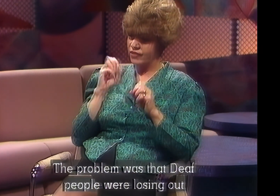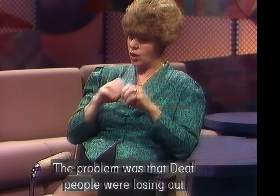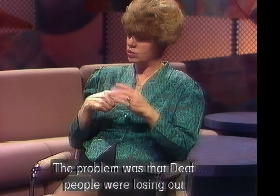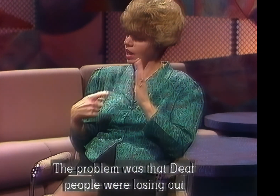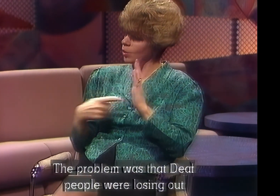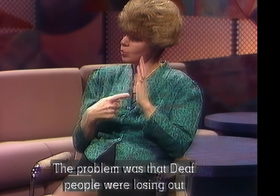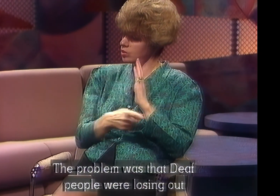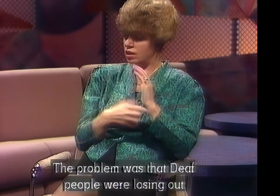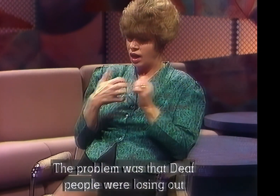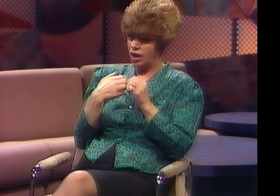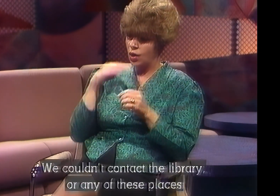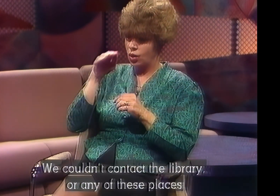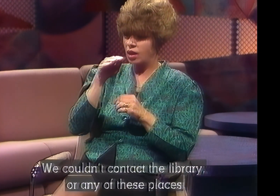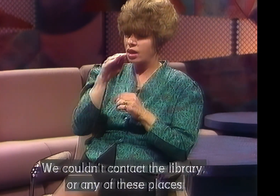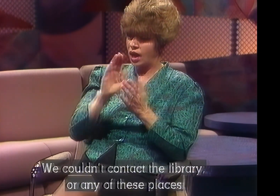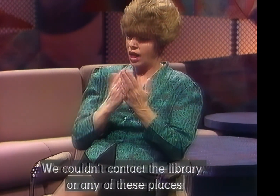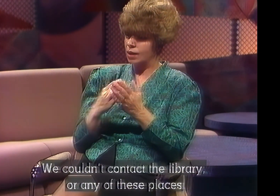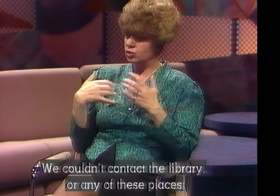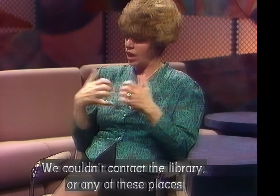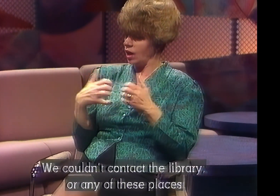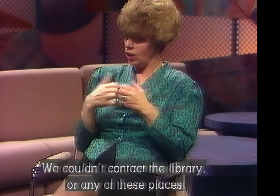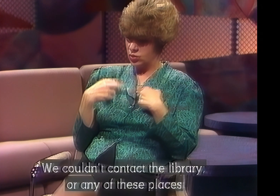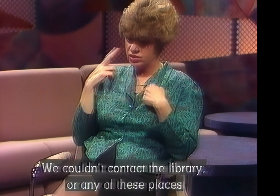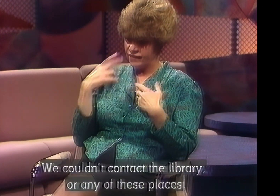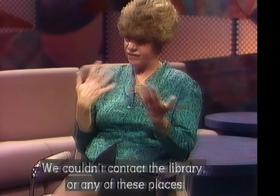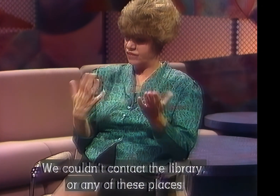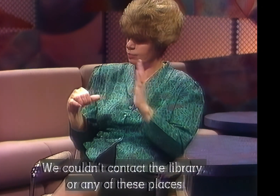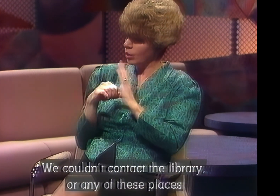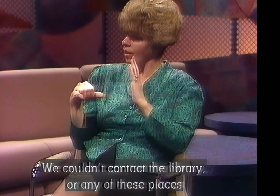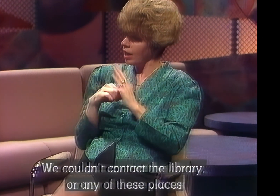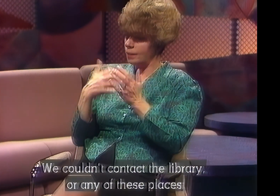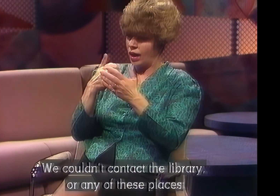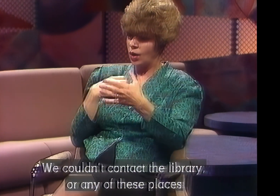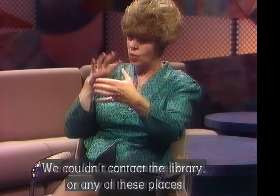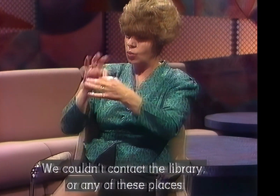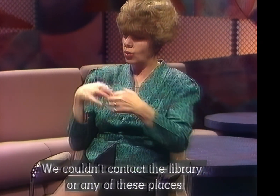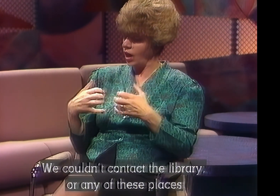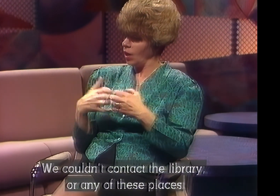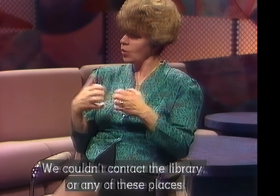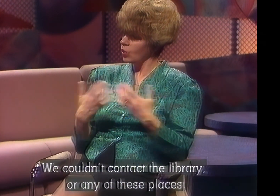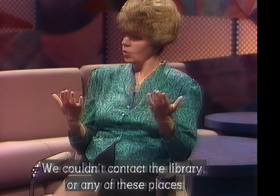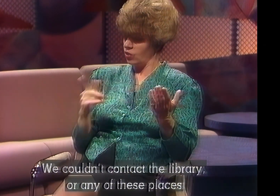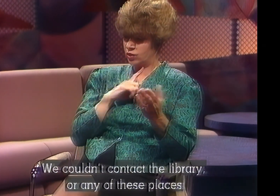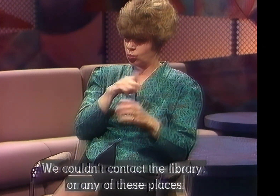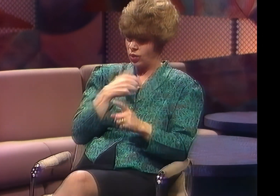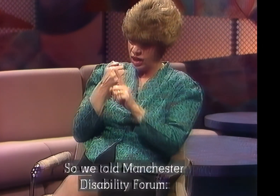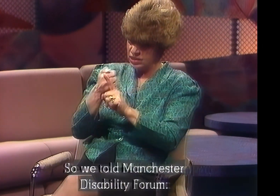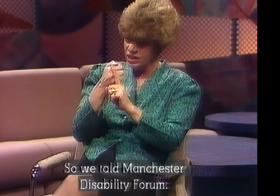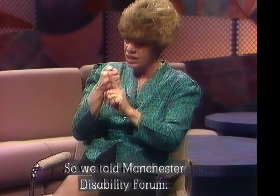were losing out. We couldn't contact the library, for example. We couldn't get in touch with any of these places. So we put pressure